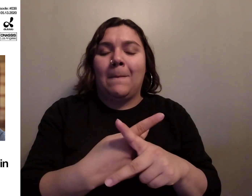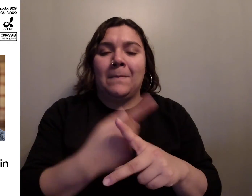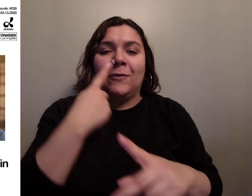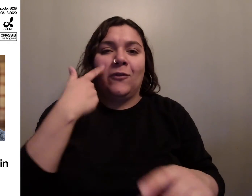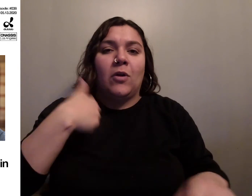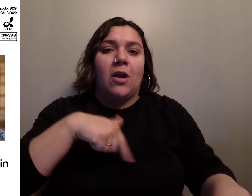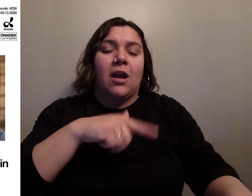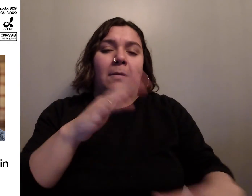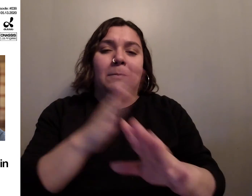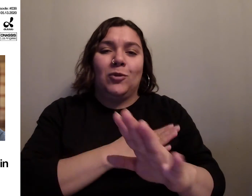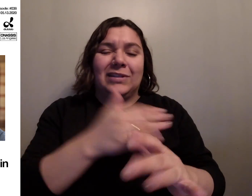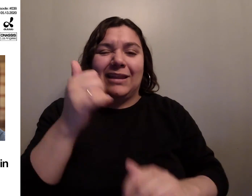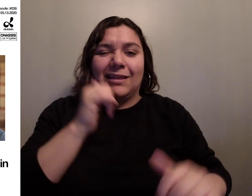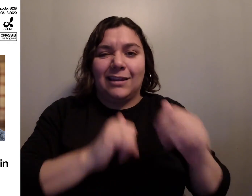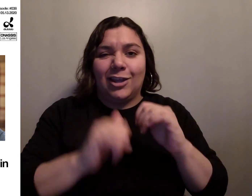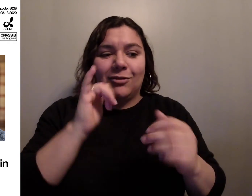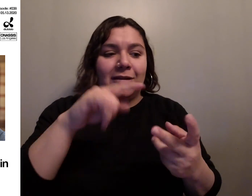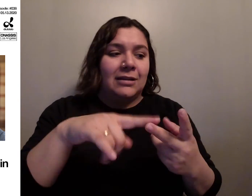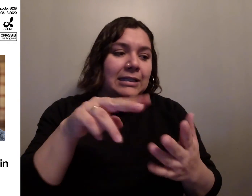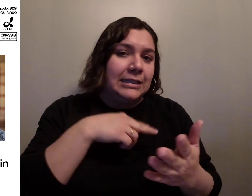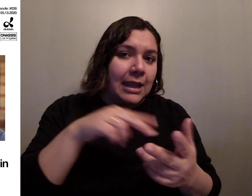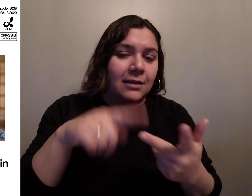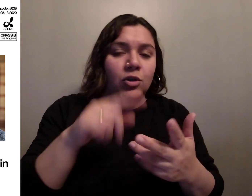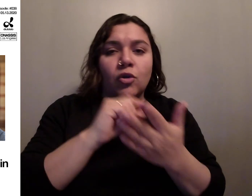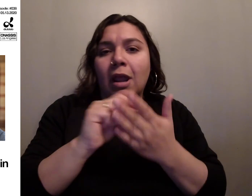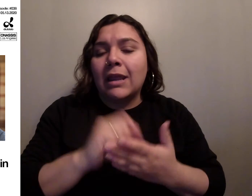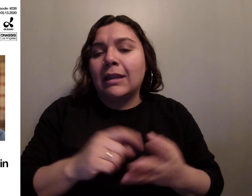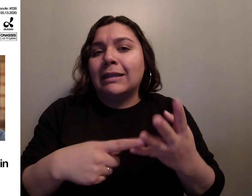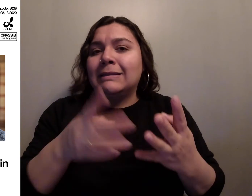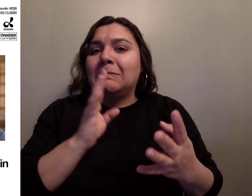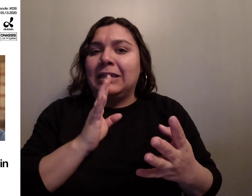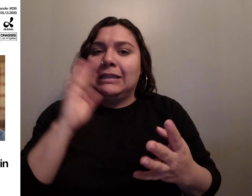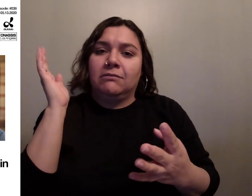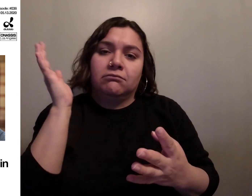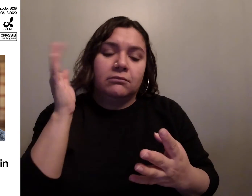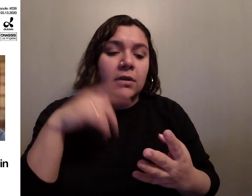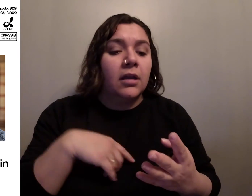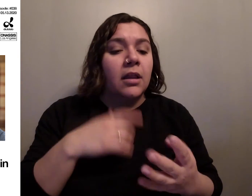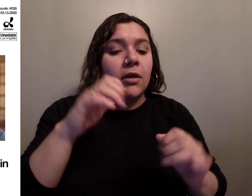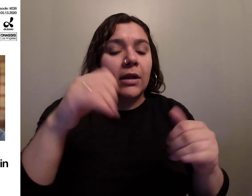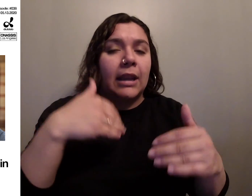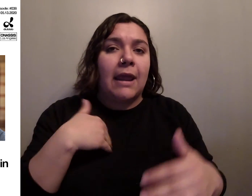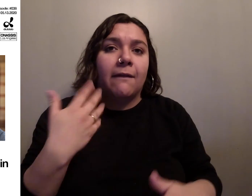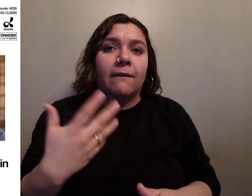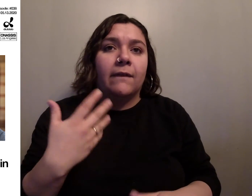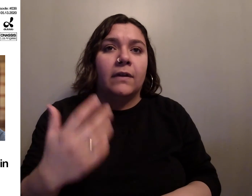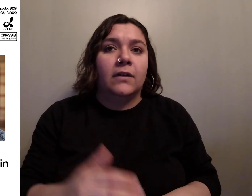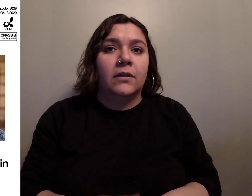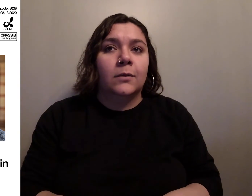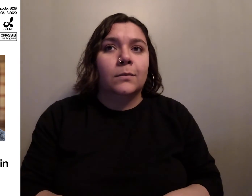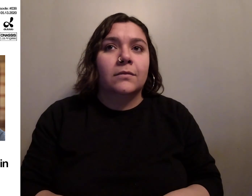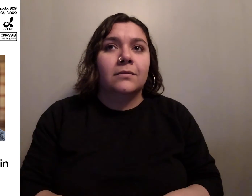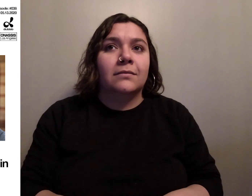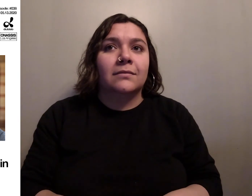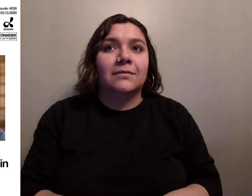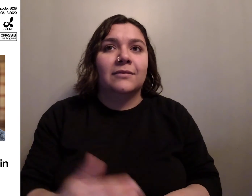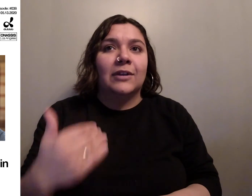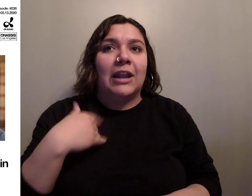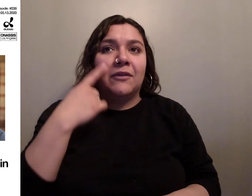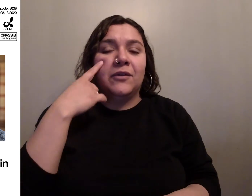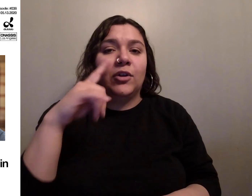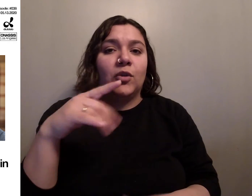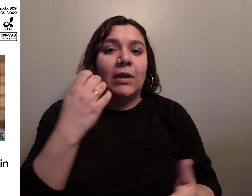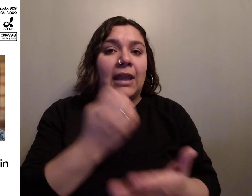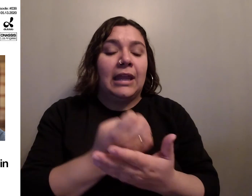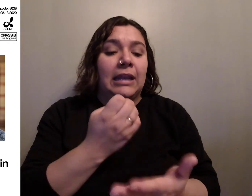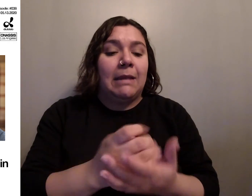relearn a new form through our music, theater, and dance, and writing and speaking that can